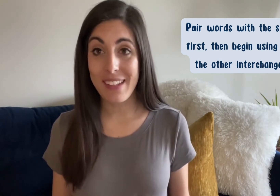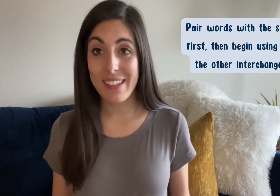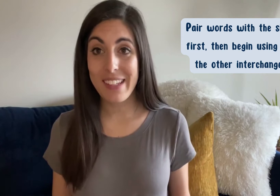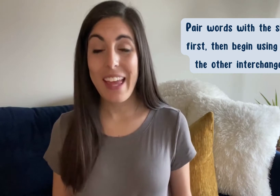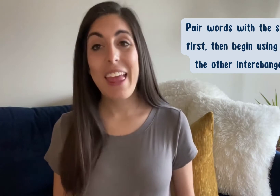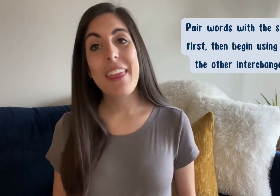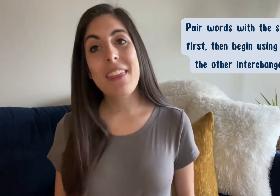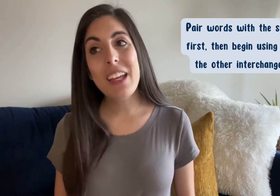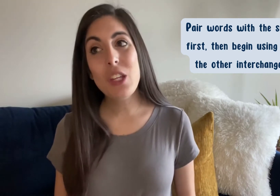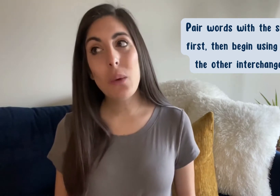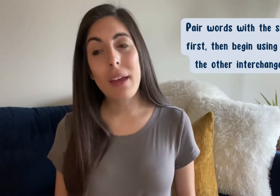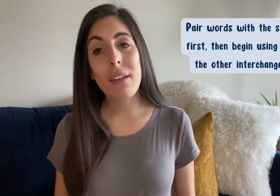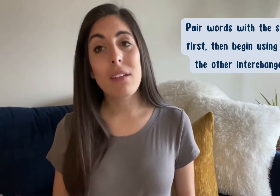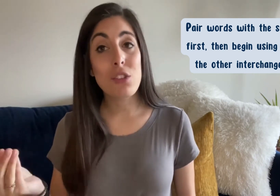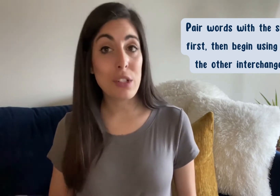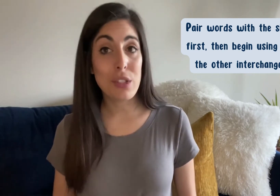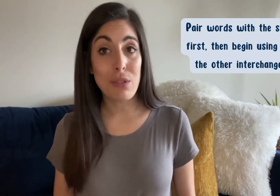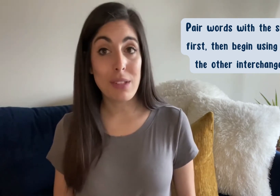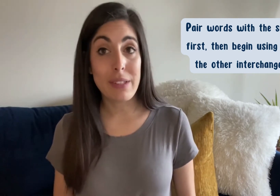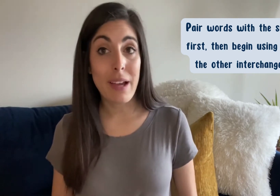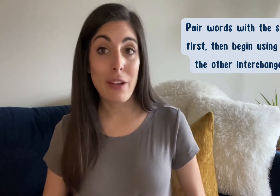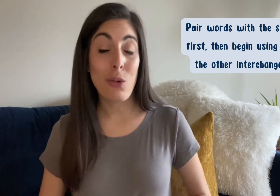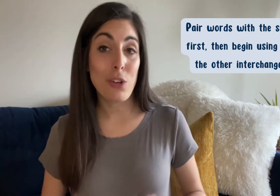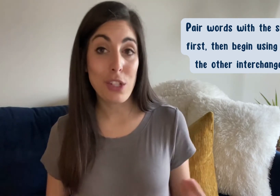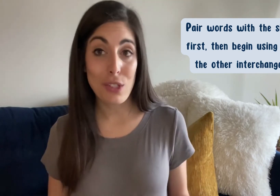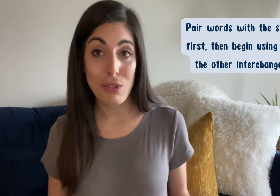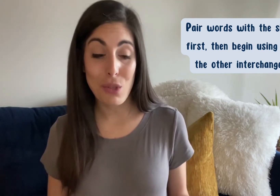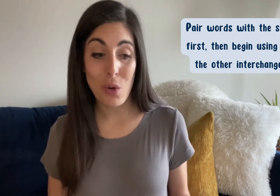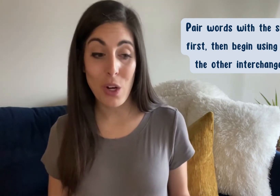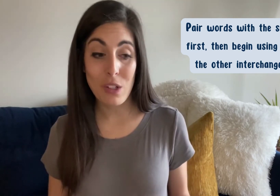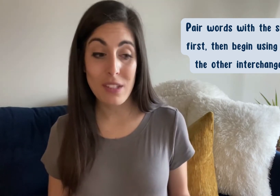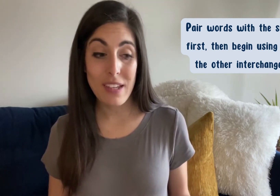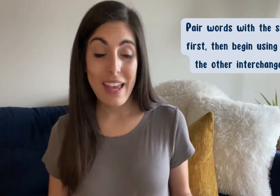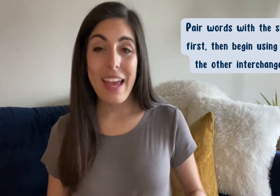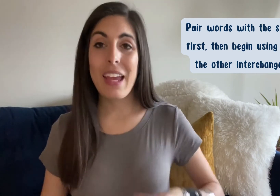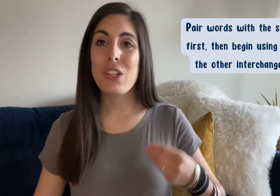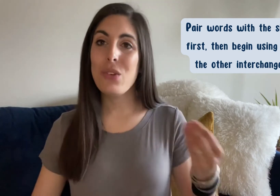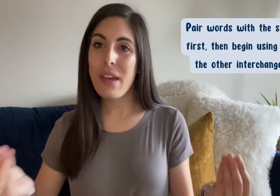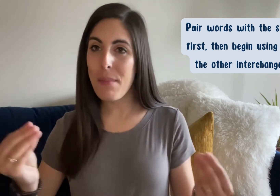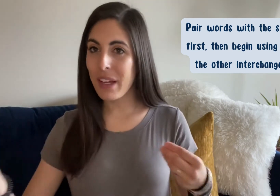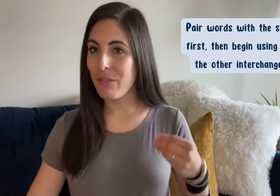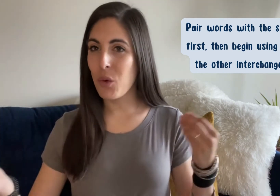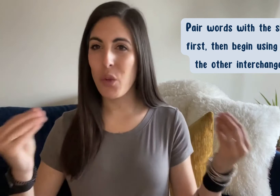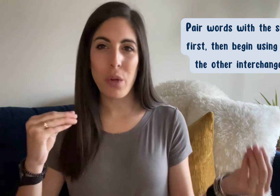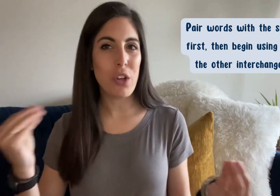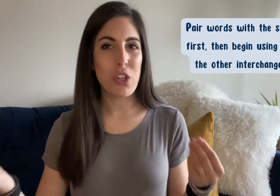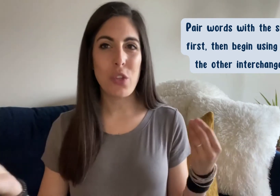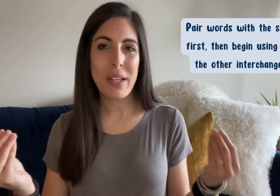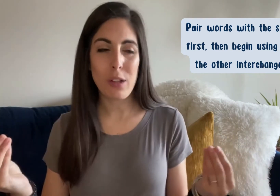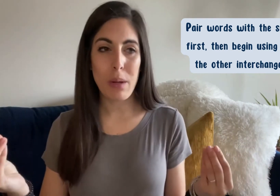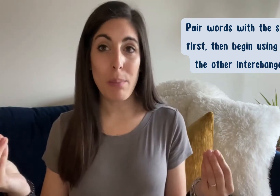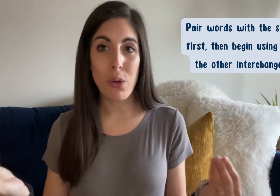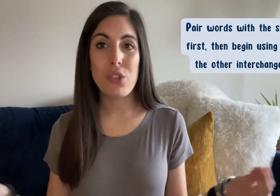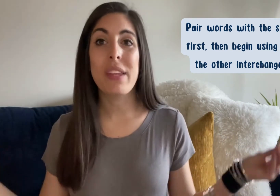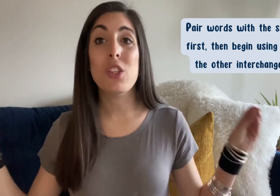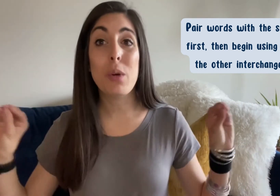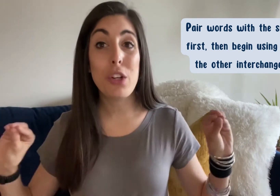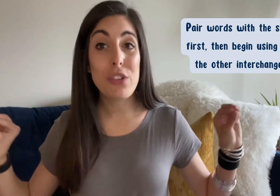understands. Then you can just use the sign or just use the words and do that back and forth where you're doing a little bit of both so they do understand